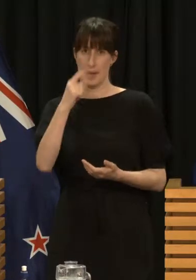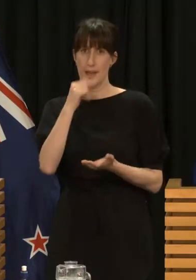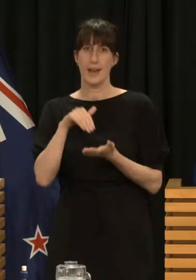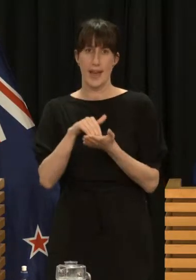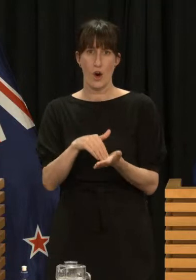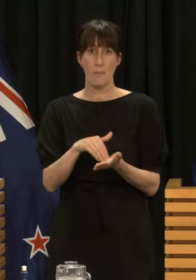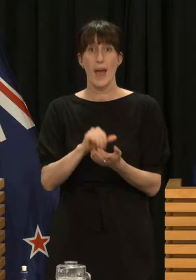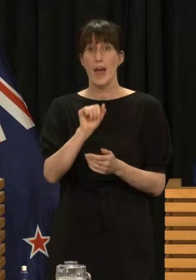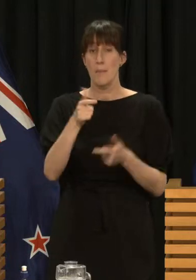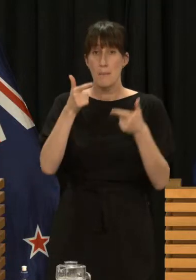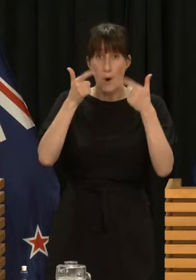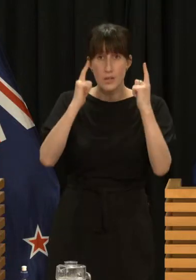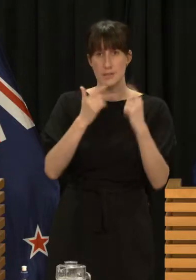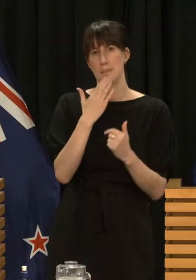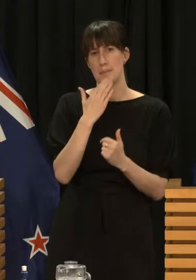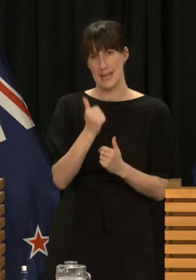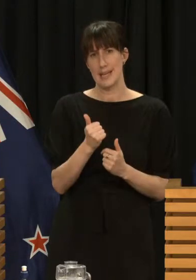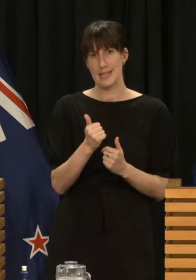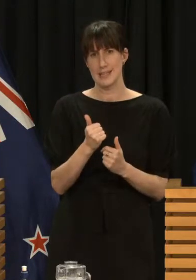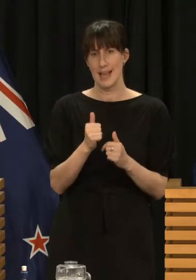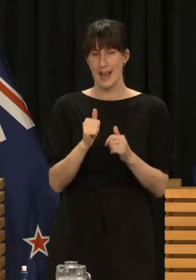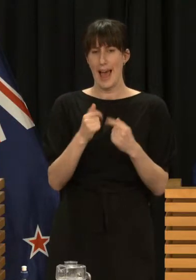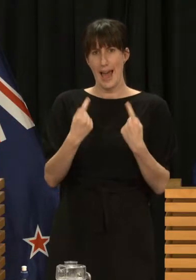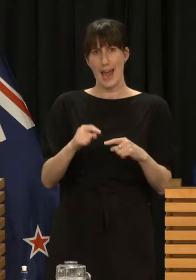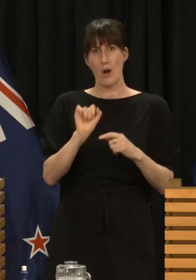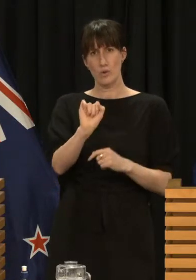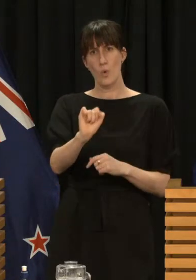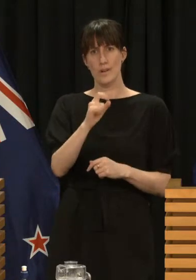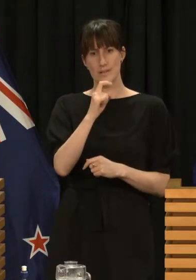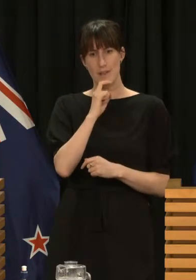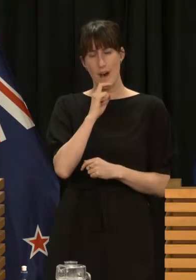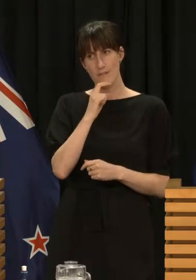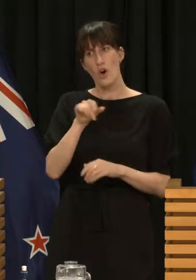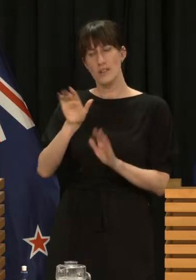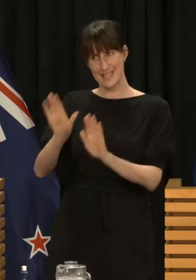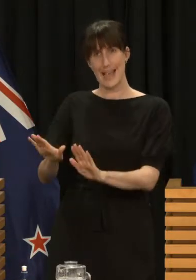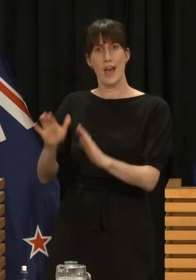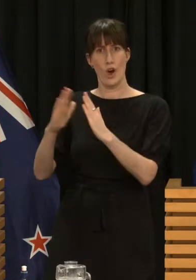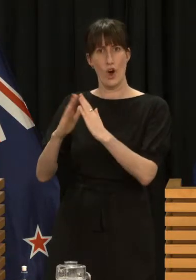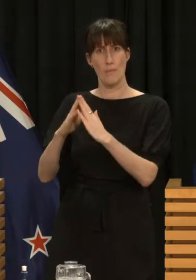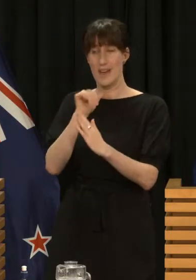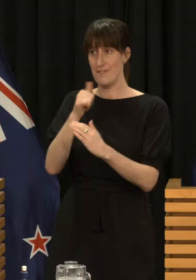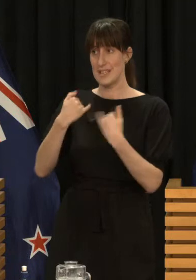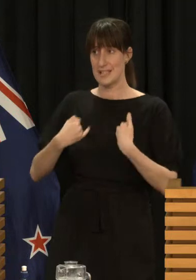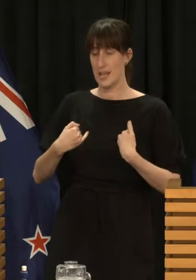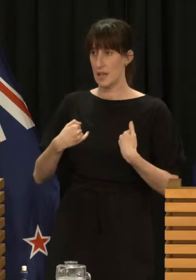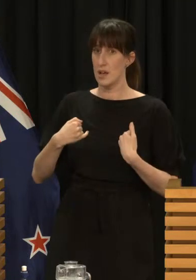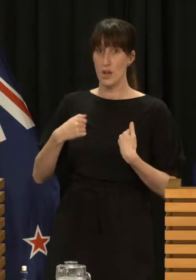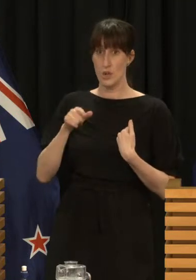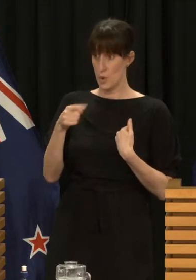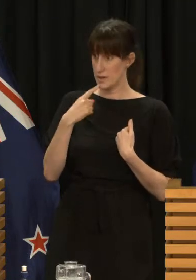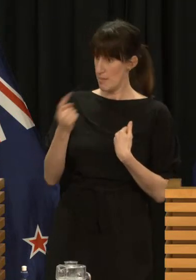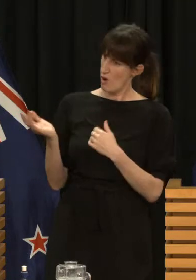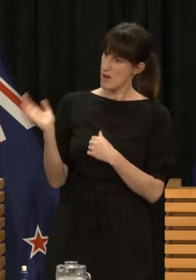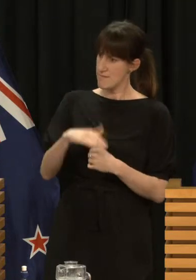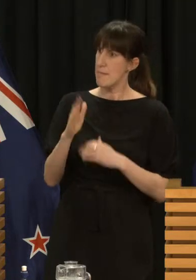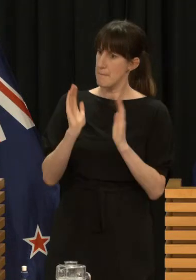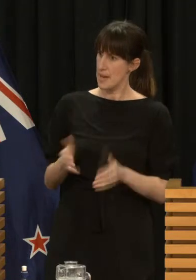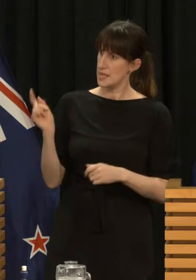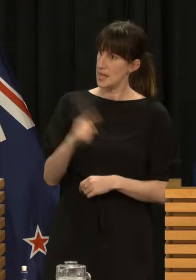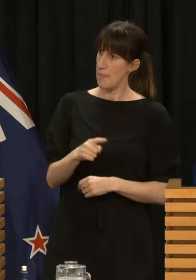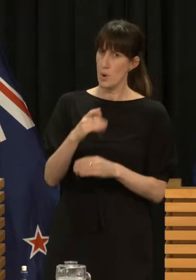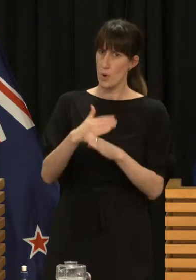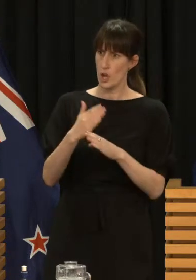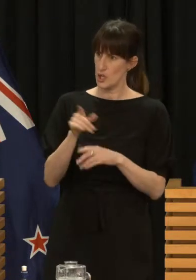You should not knowingly allow your staff to come to work if they're sick or if they're required to self-isolate whilst they're awaiting a